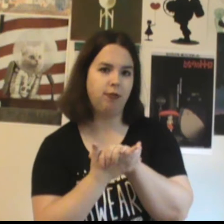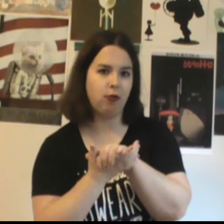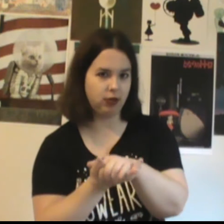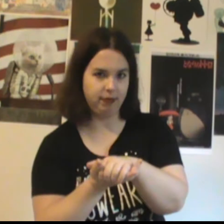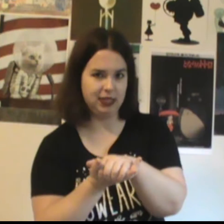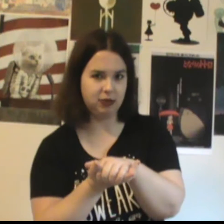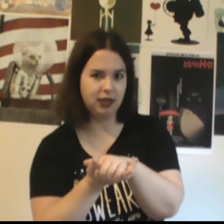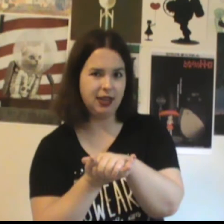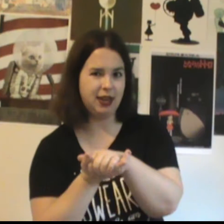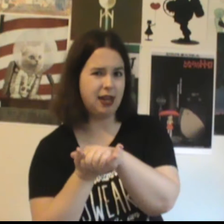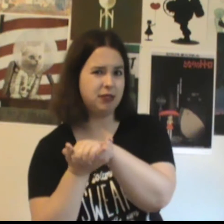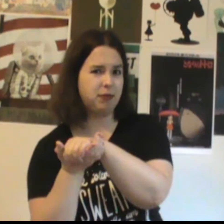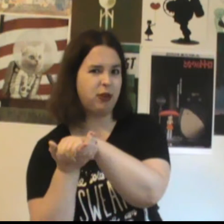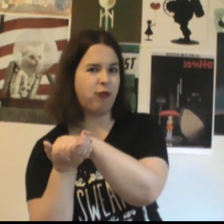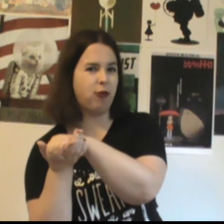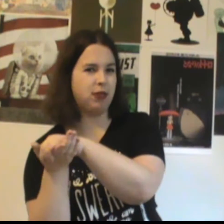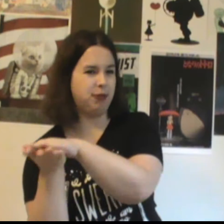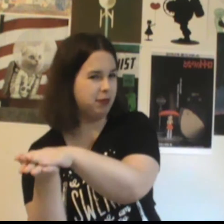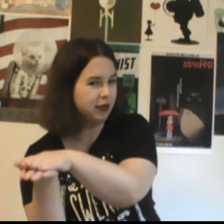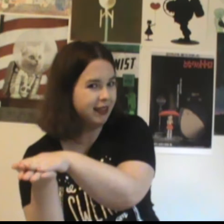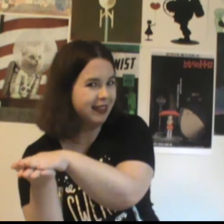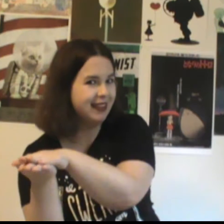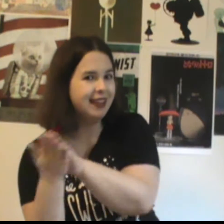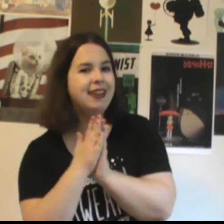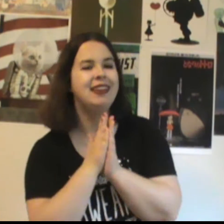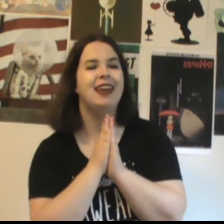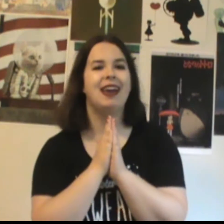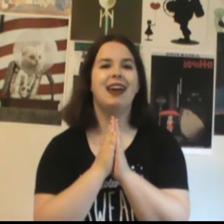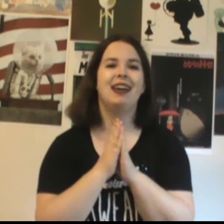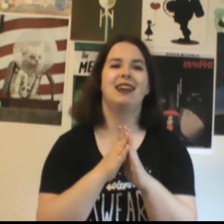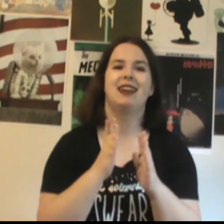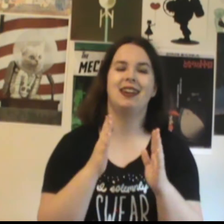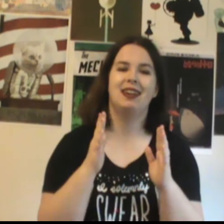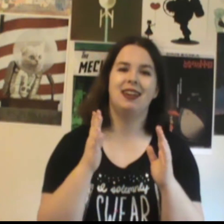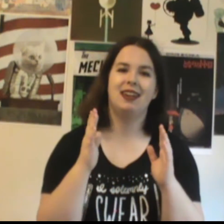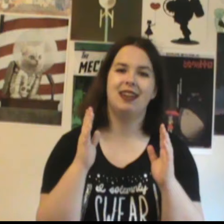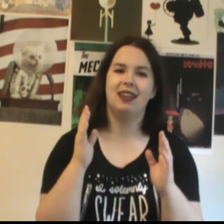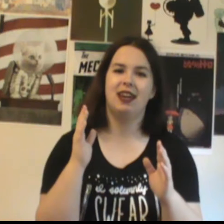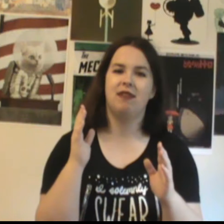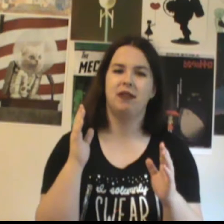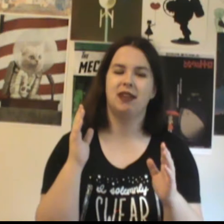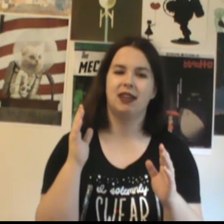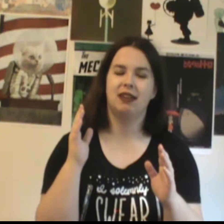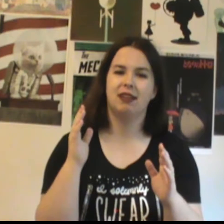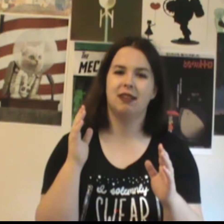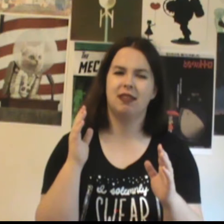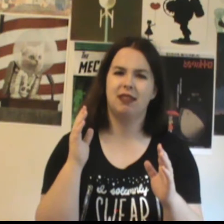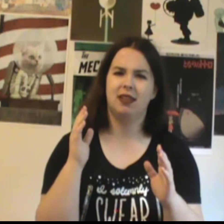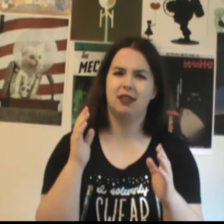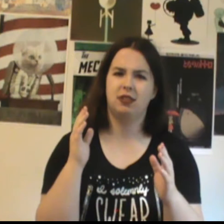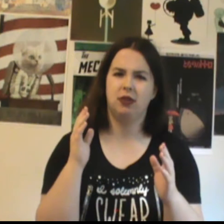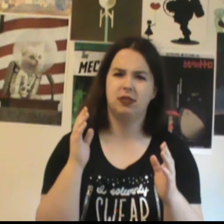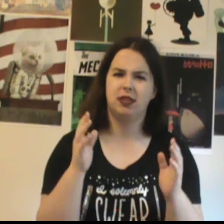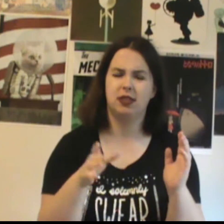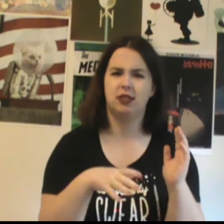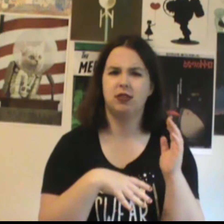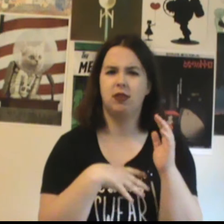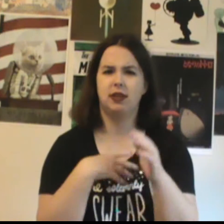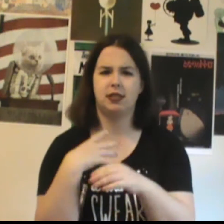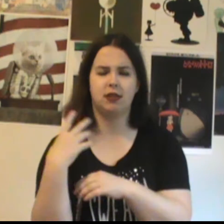for the mystery and not so much for the people. And I feel like the show is going to slowly start